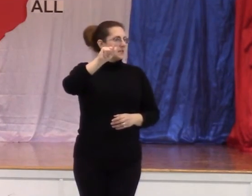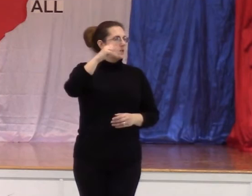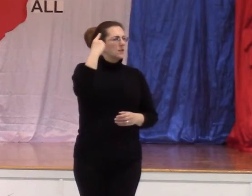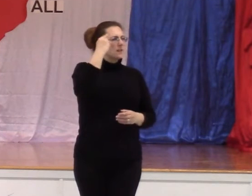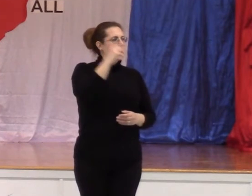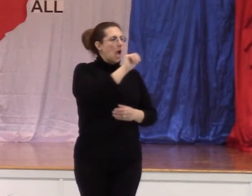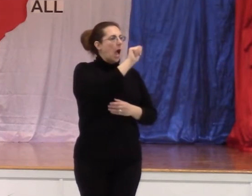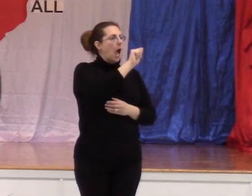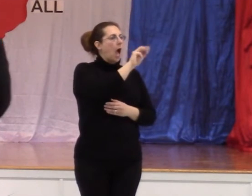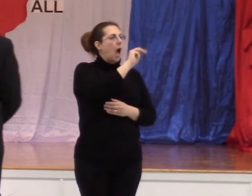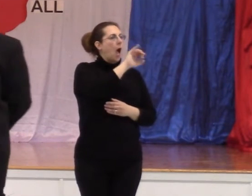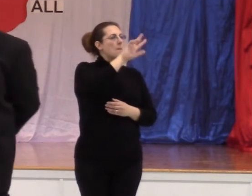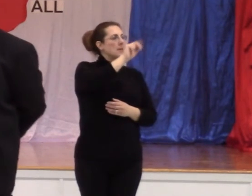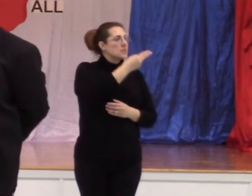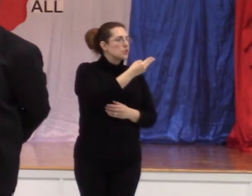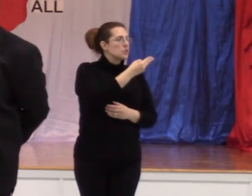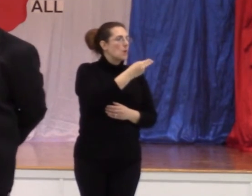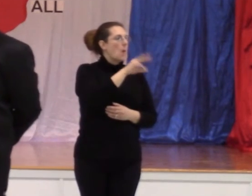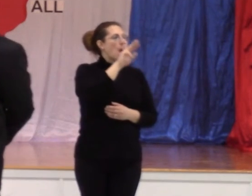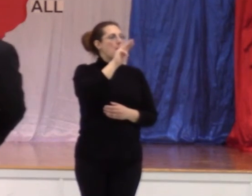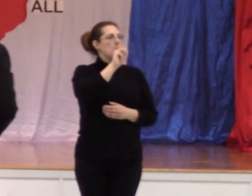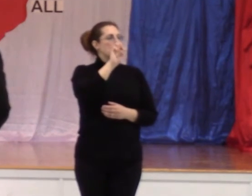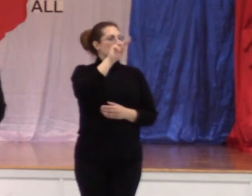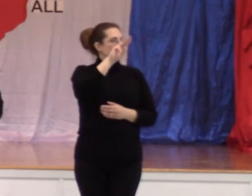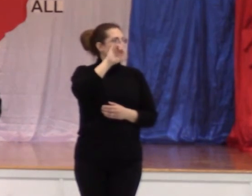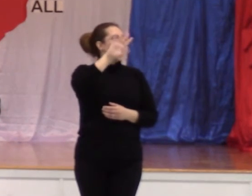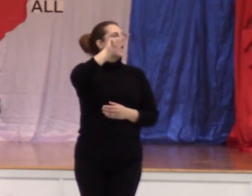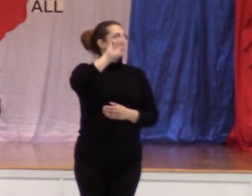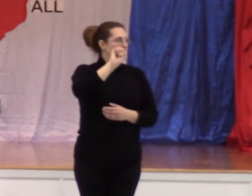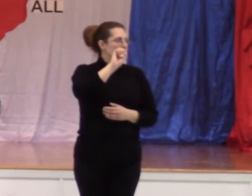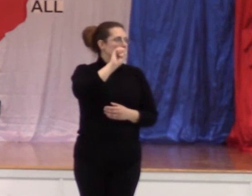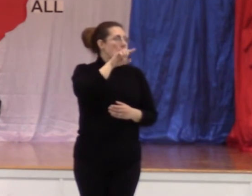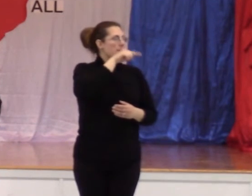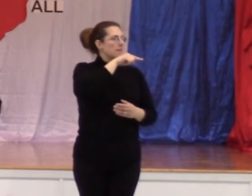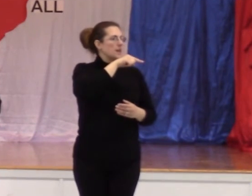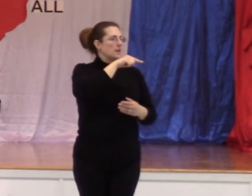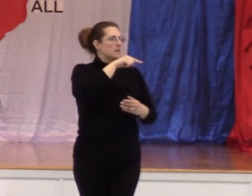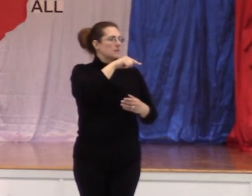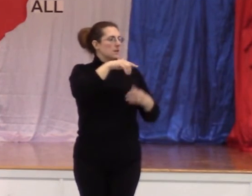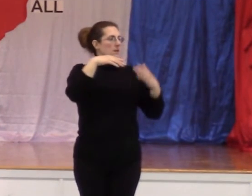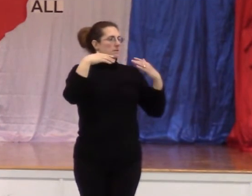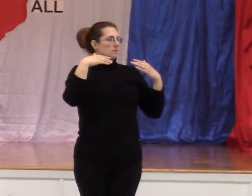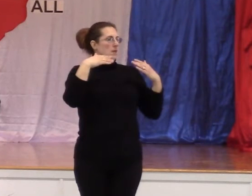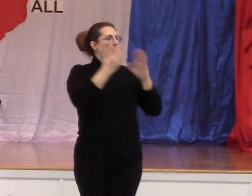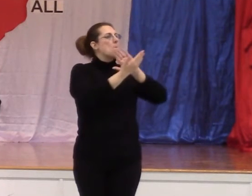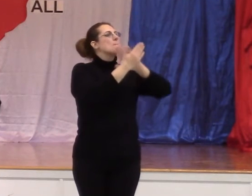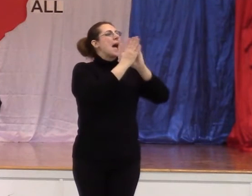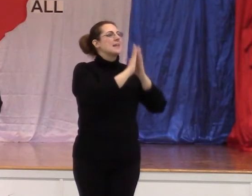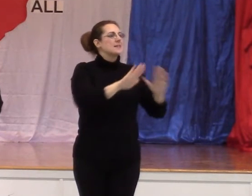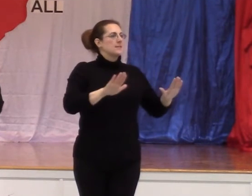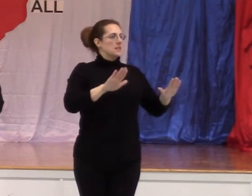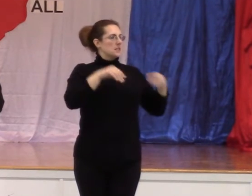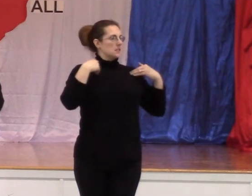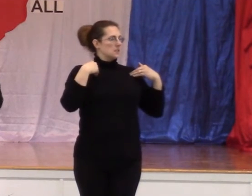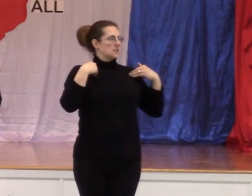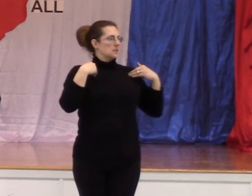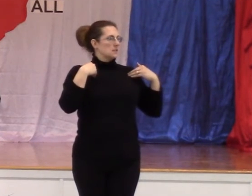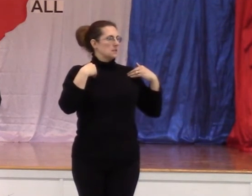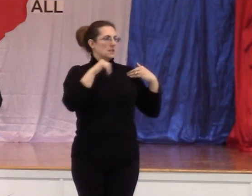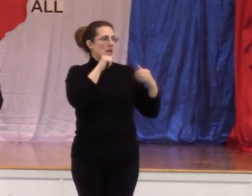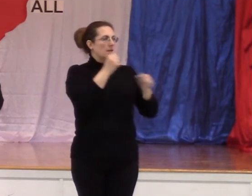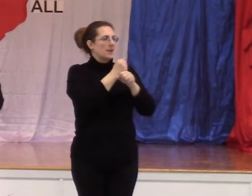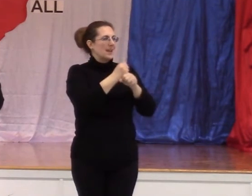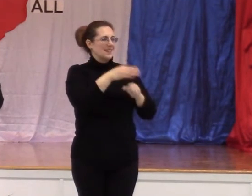Amish folks or anything like that, their pacifism is based upon a couple very badly